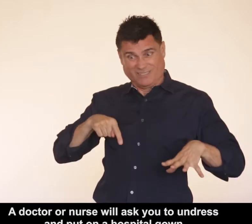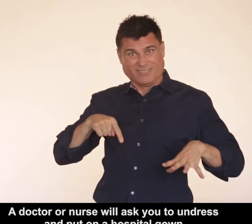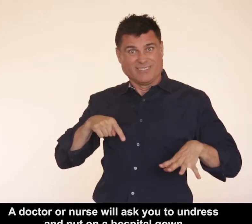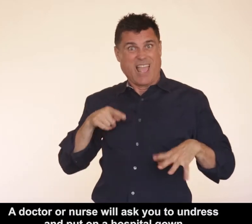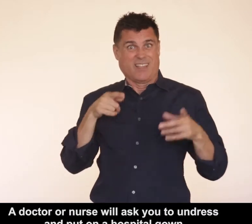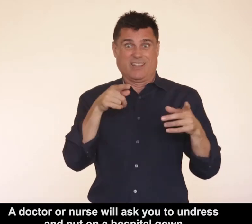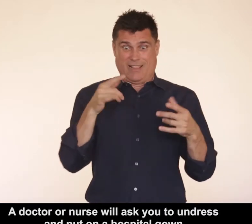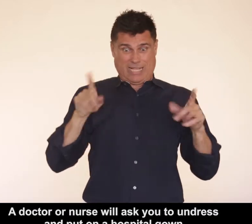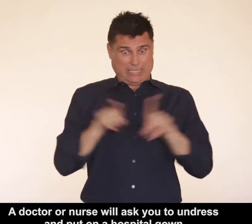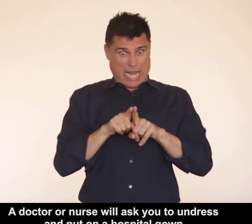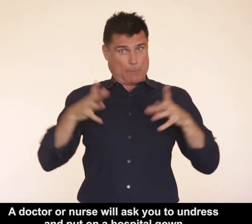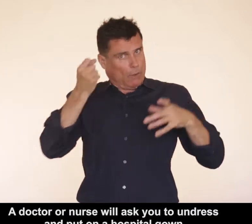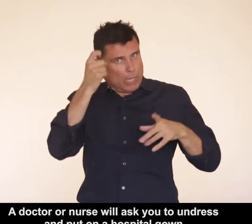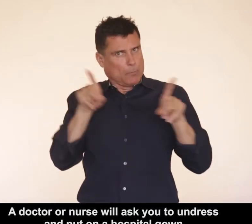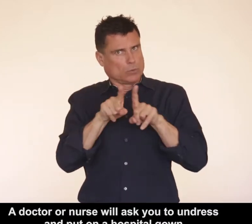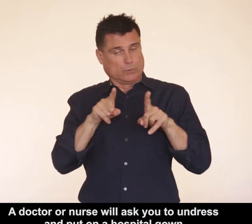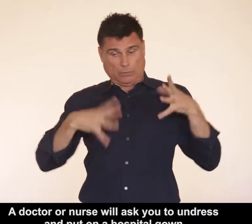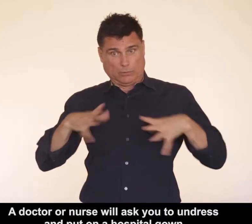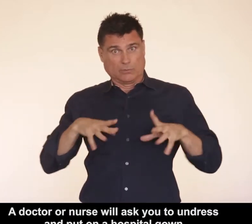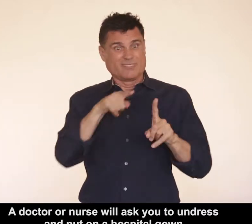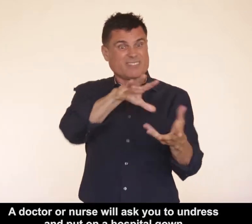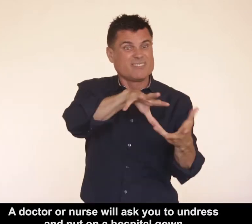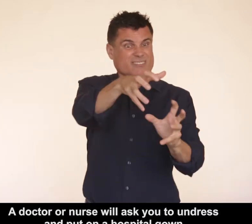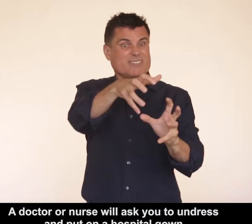A doctor or nurse will ask you to undress and put on a hospital gown.